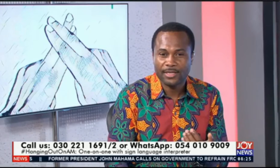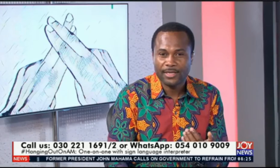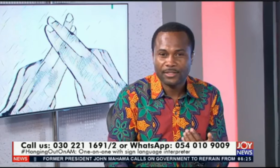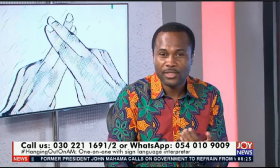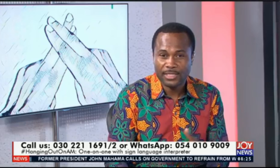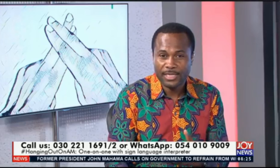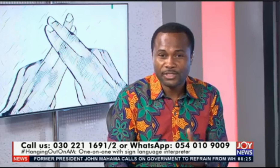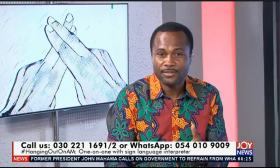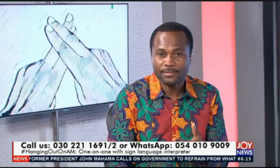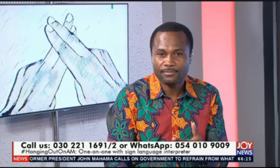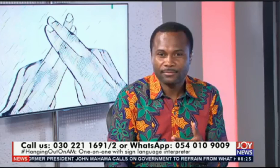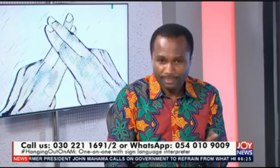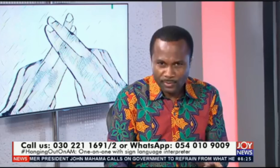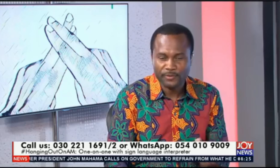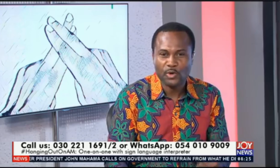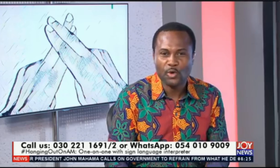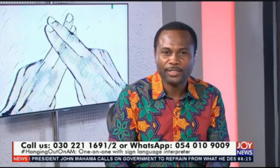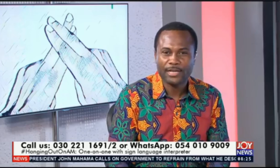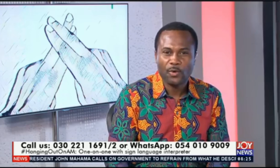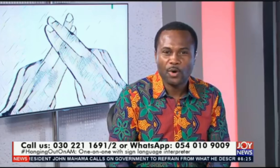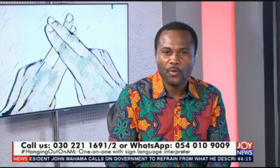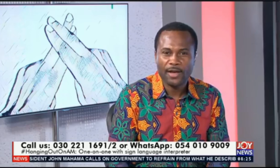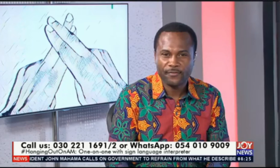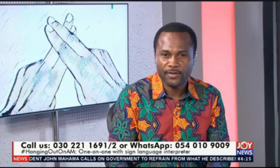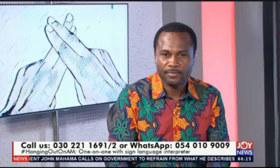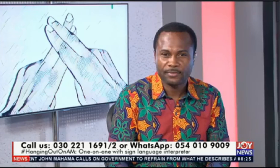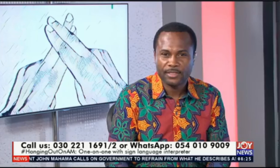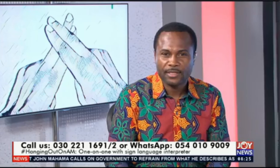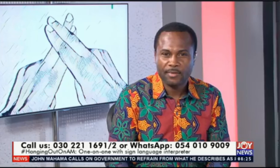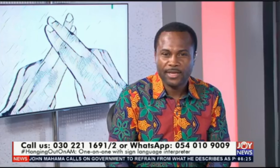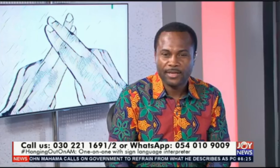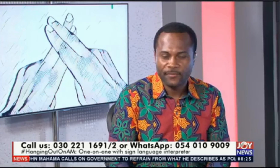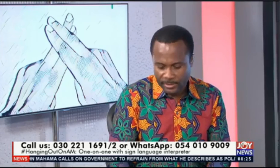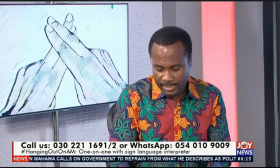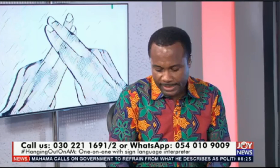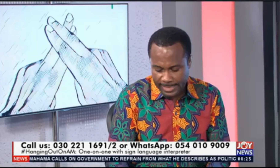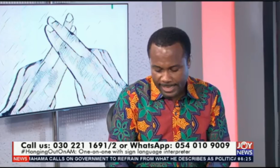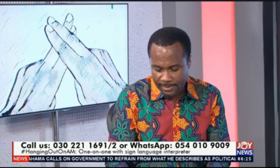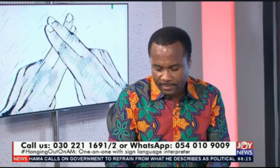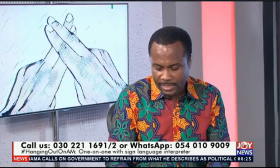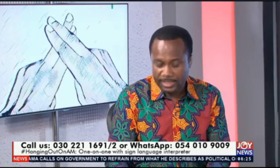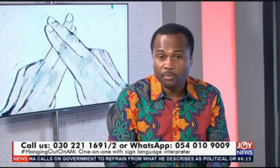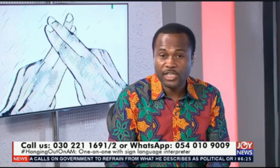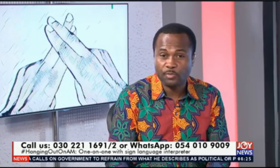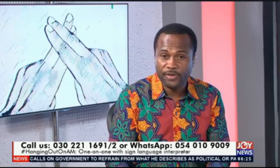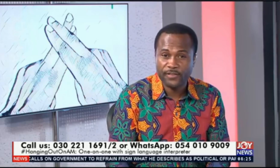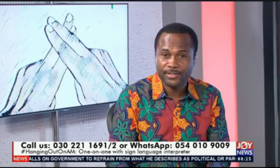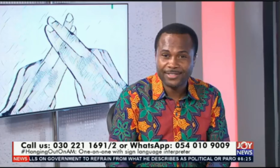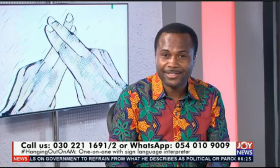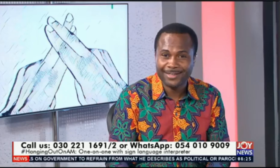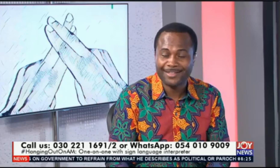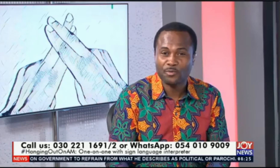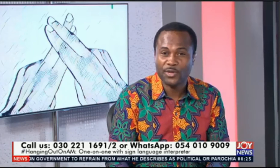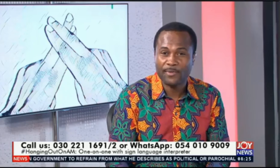the translations, we have to call it, when we have the main event, and that is the press